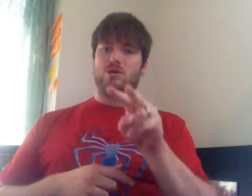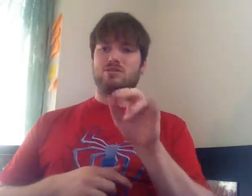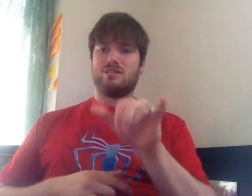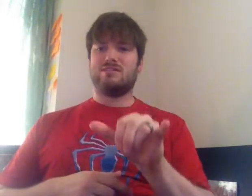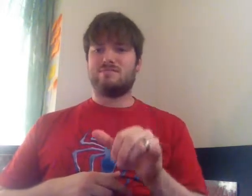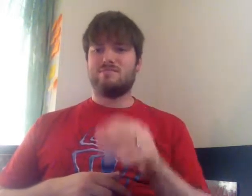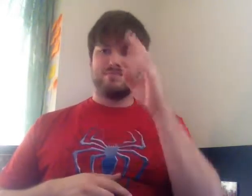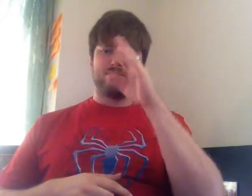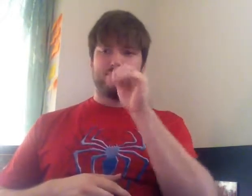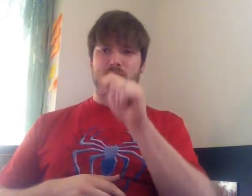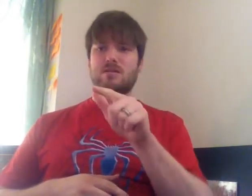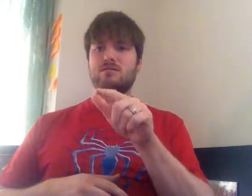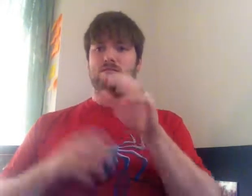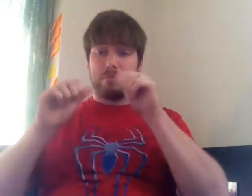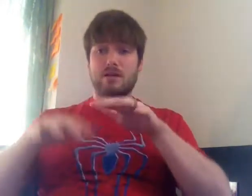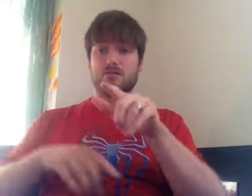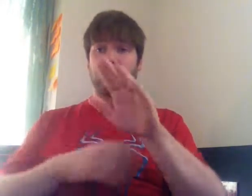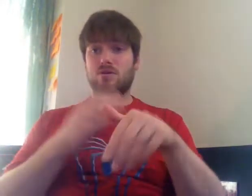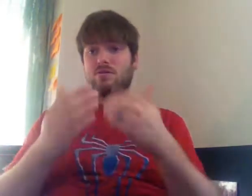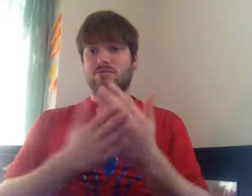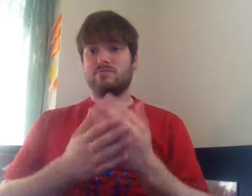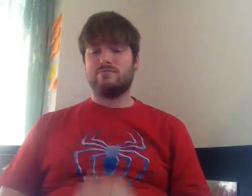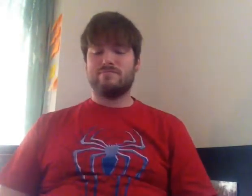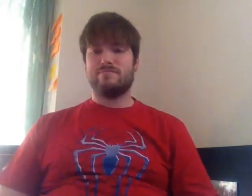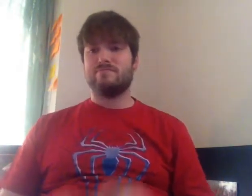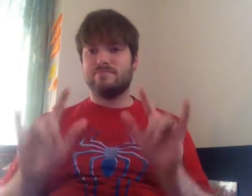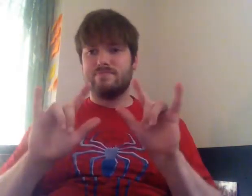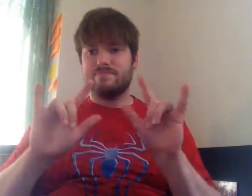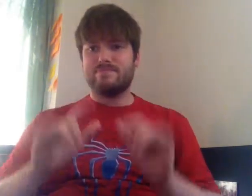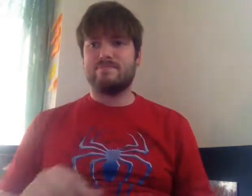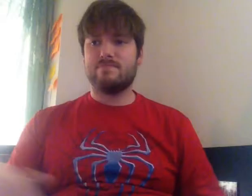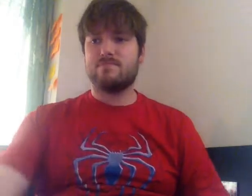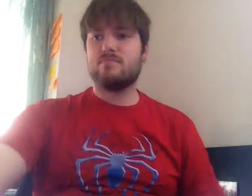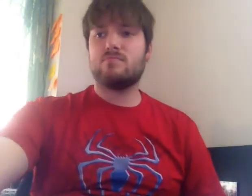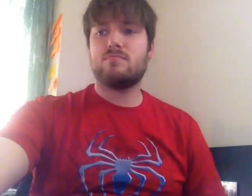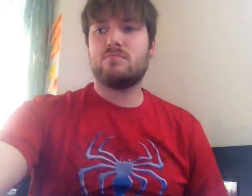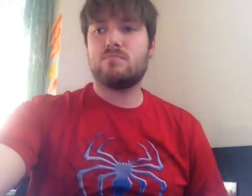Because they are easily tossed and destroyed, either leave the vehicle for sturdy shelter